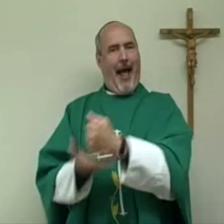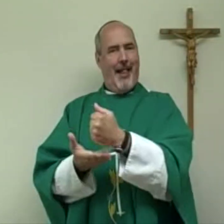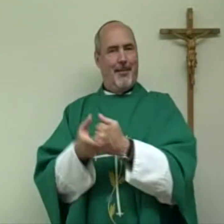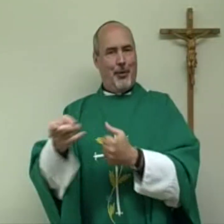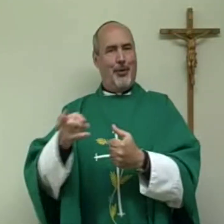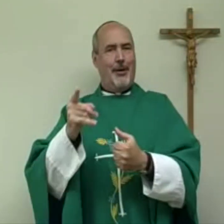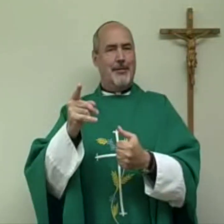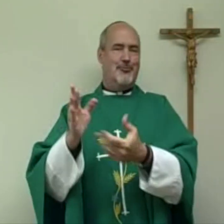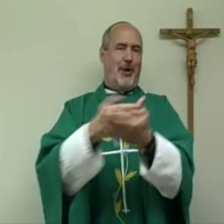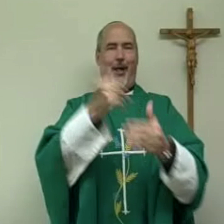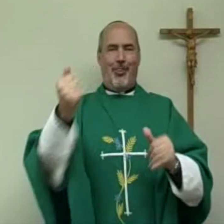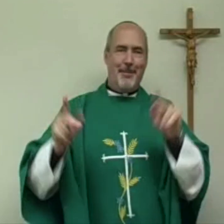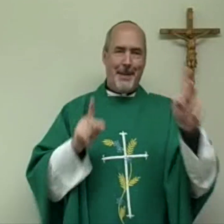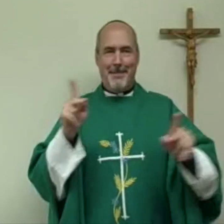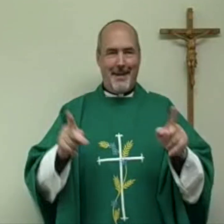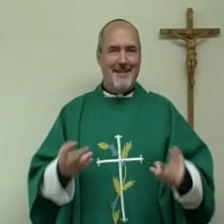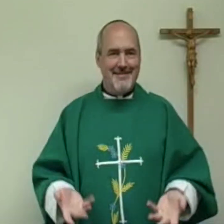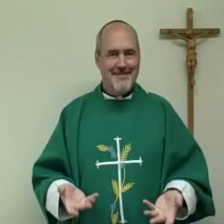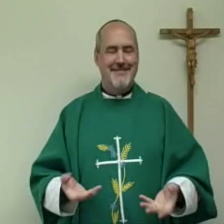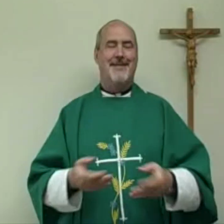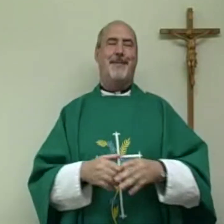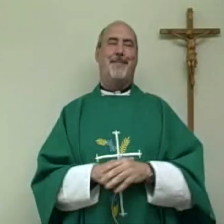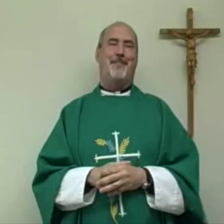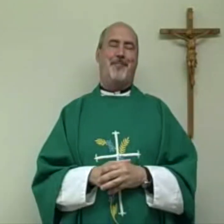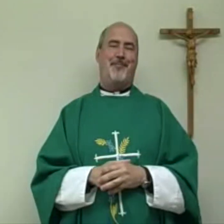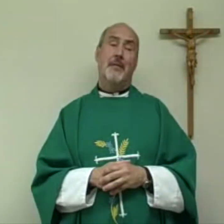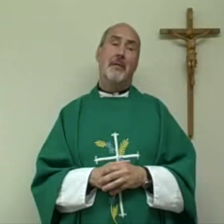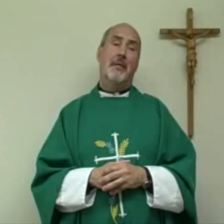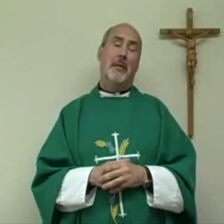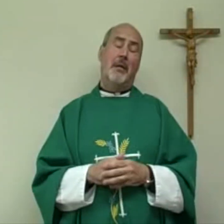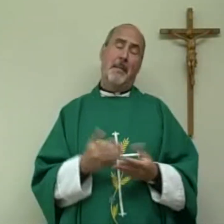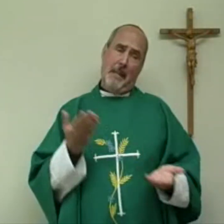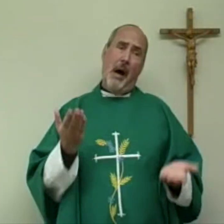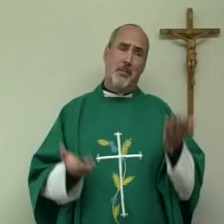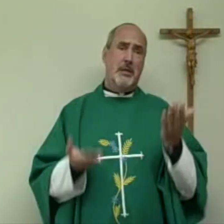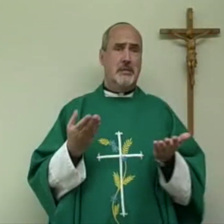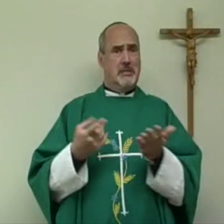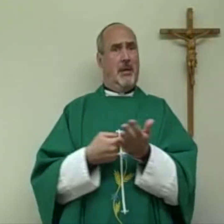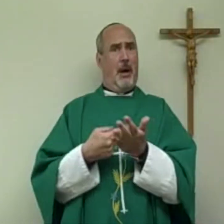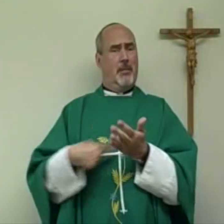your things. I will take care of you. Share what you have with others.